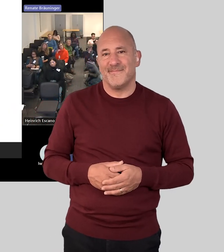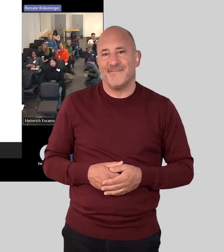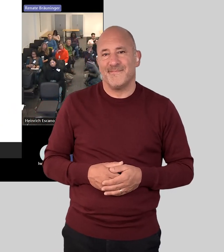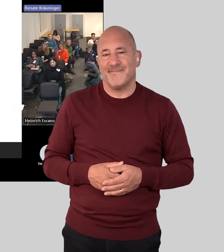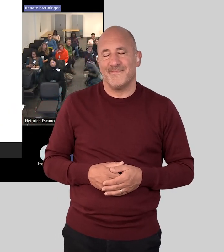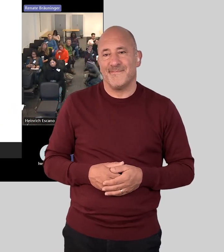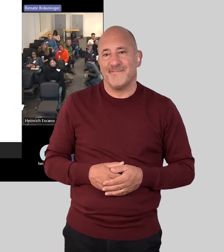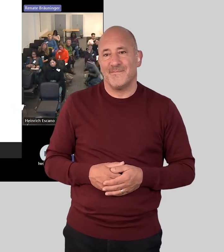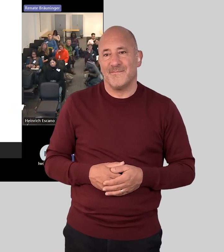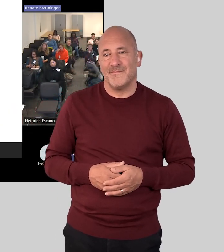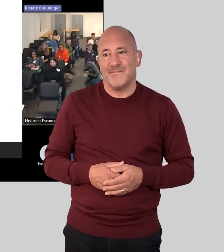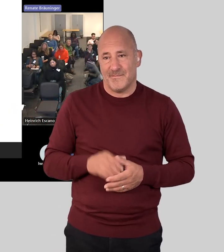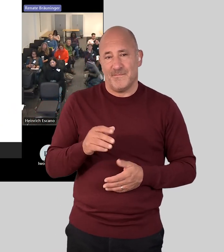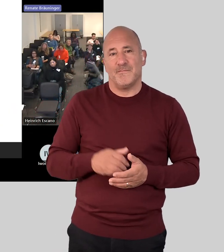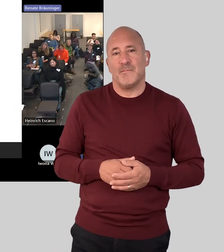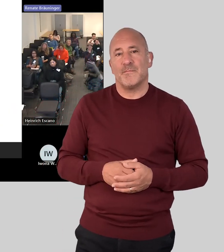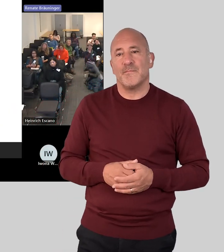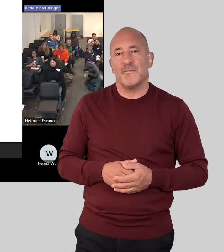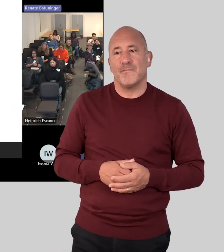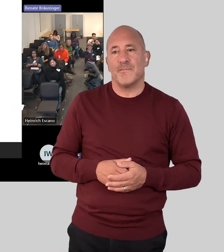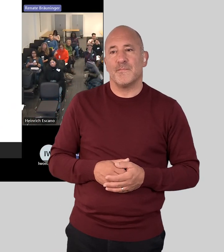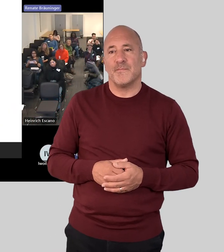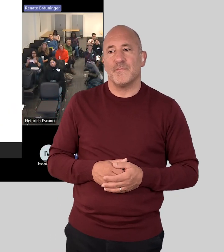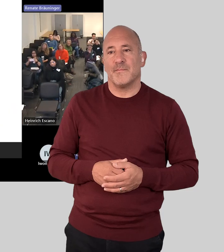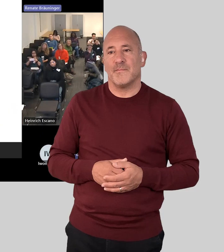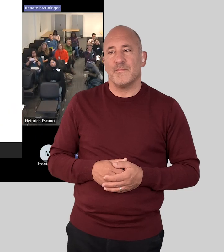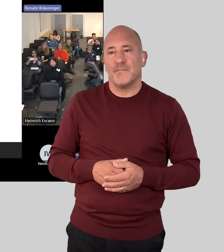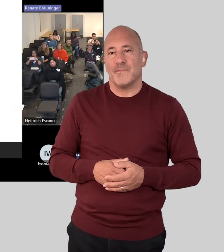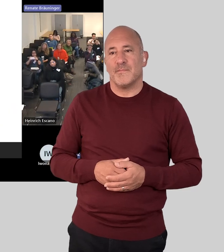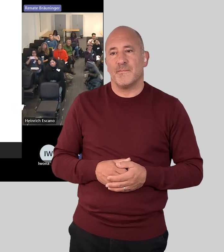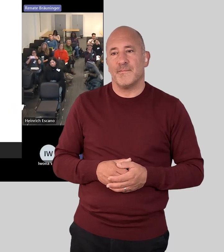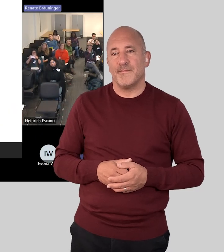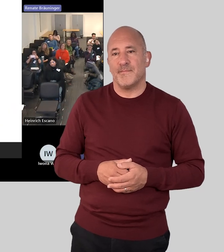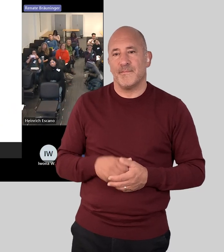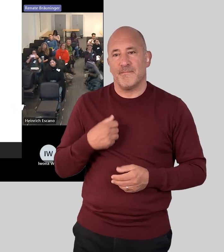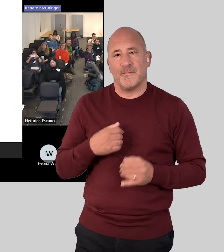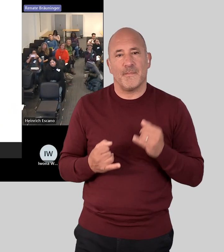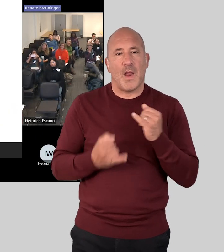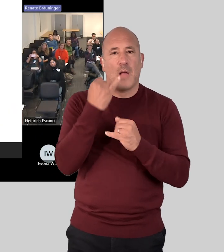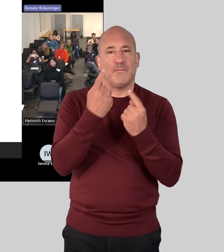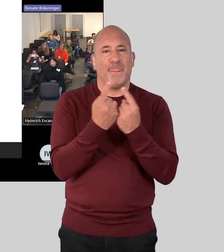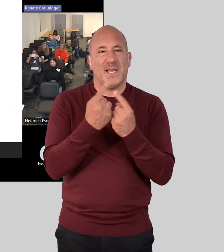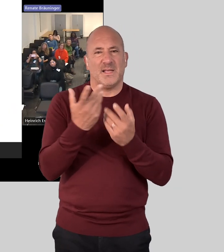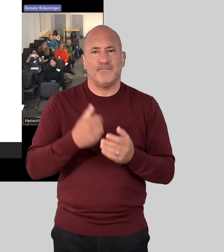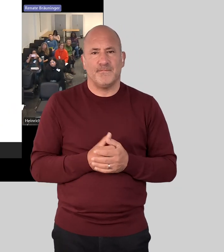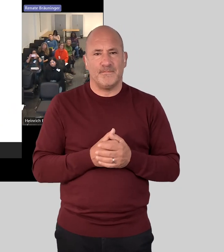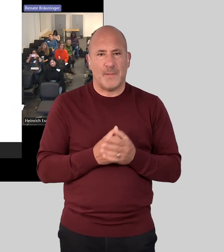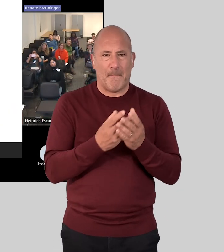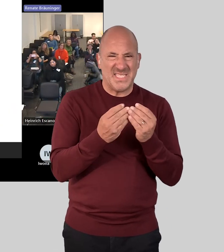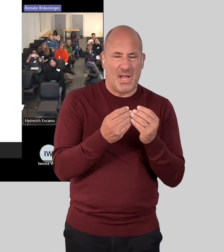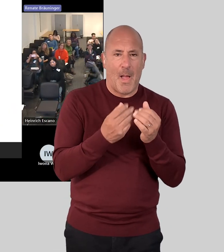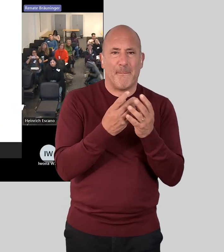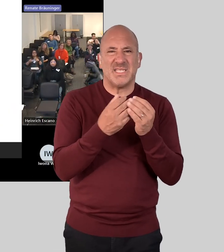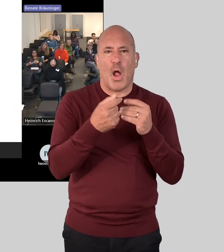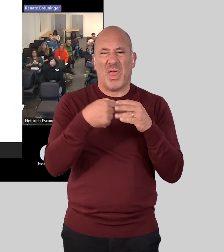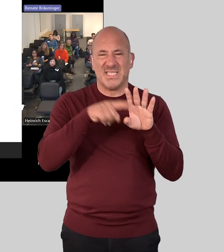decolonization material, we can say Beyonce goes here one step further. Then my final point